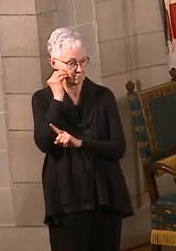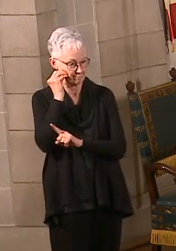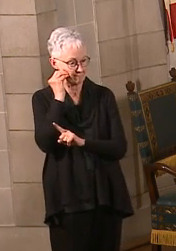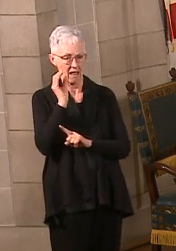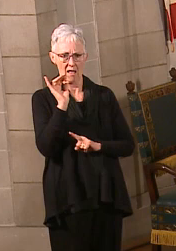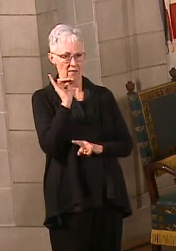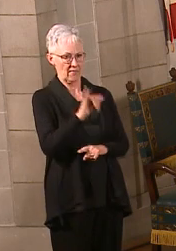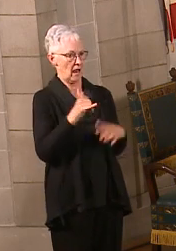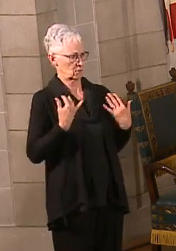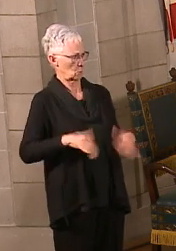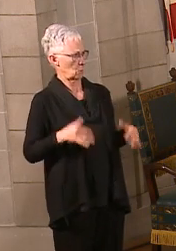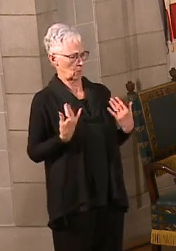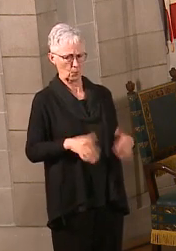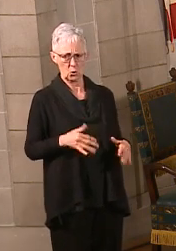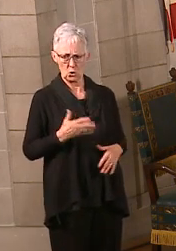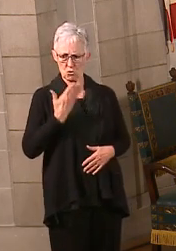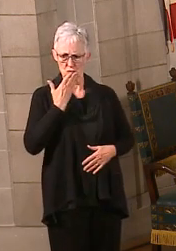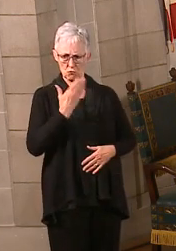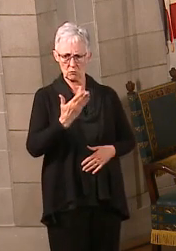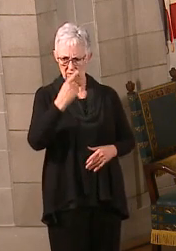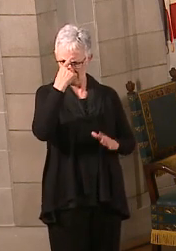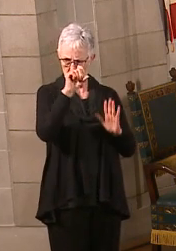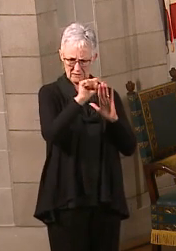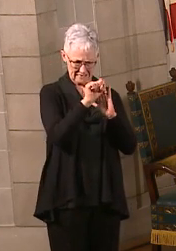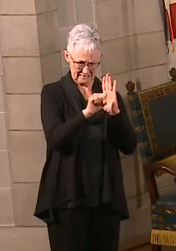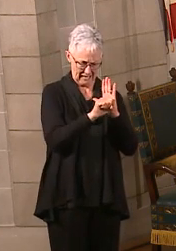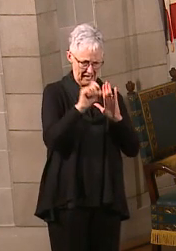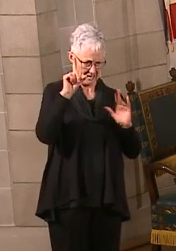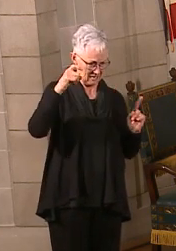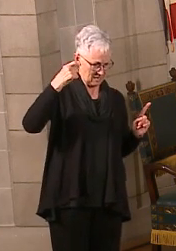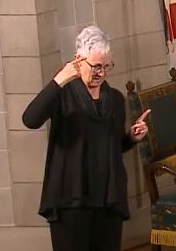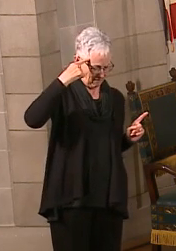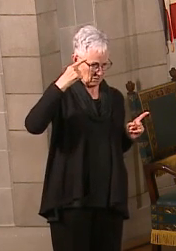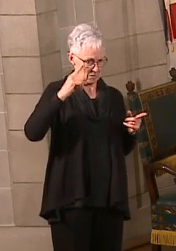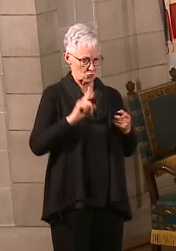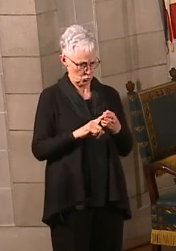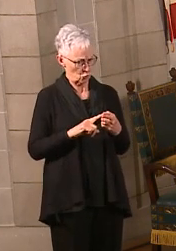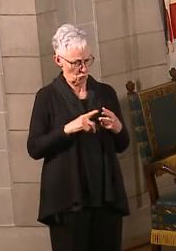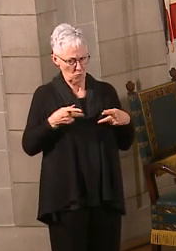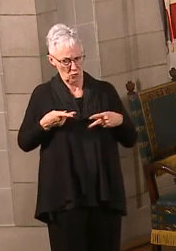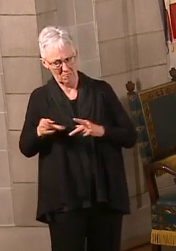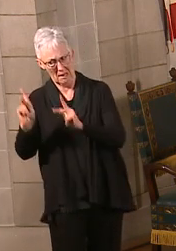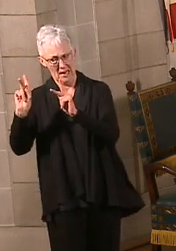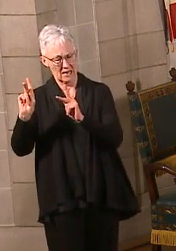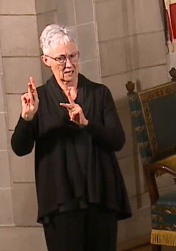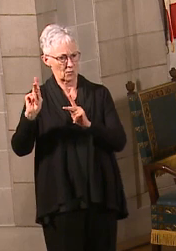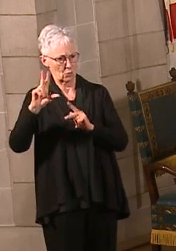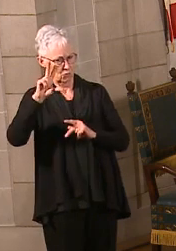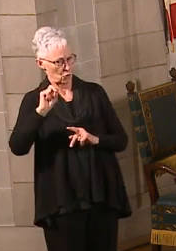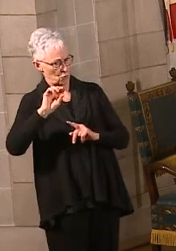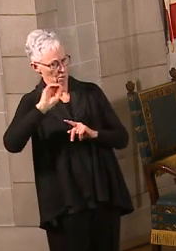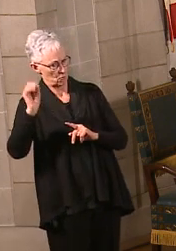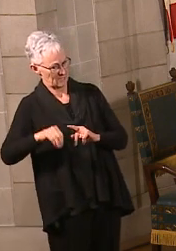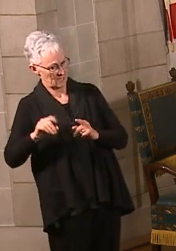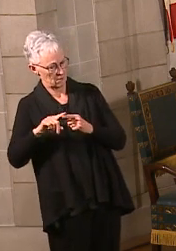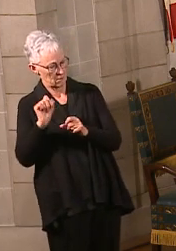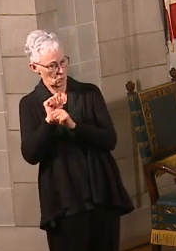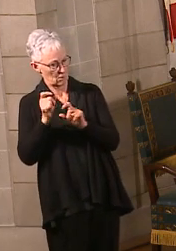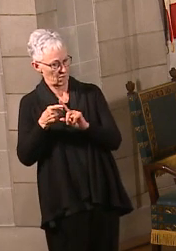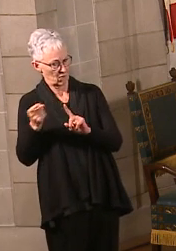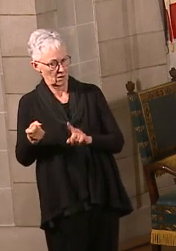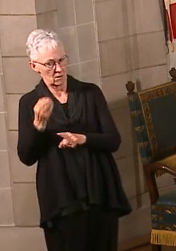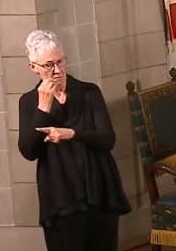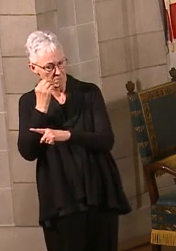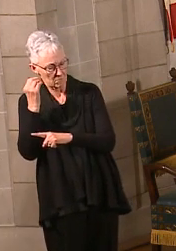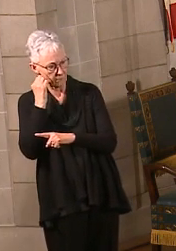operational achievement for state government, that we've been able to achieve that level of alternative work styles and maintain our